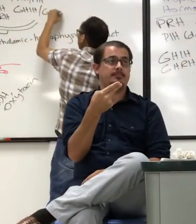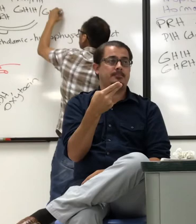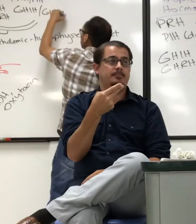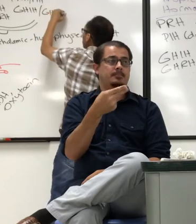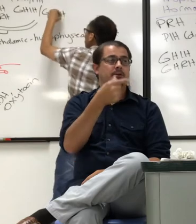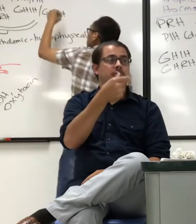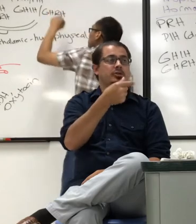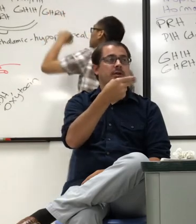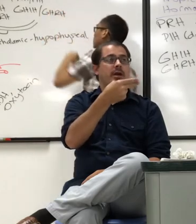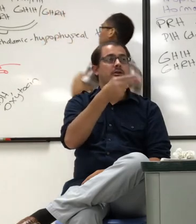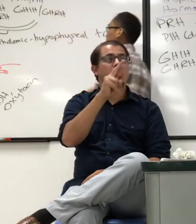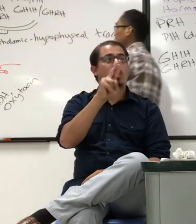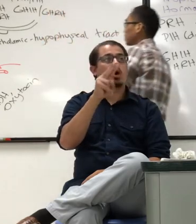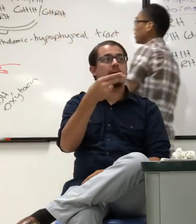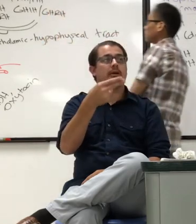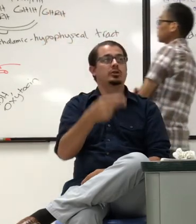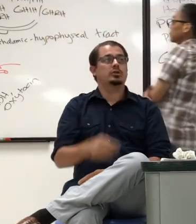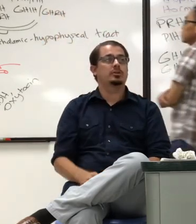GHRH.